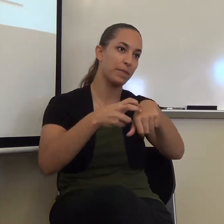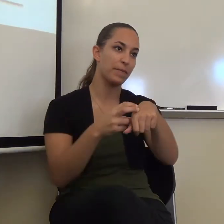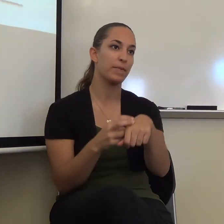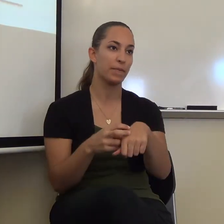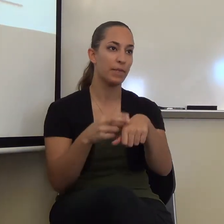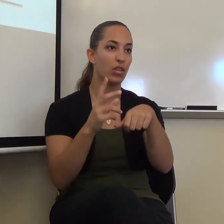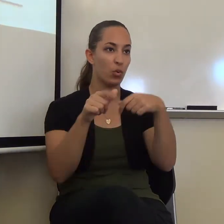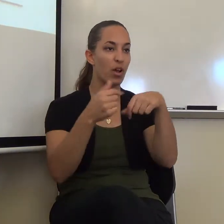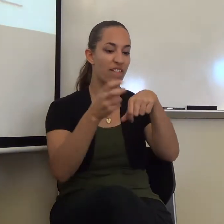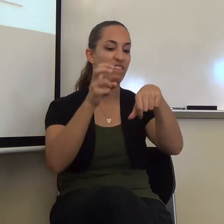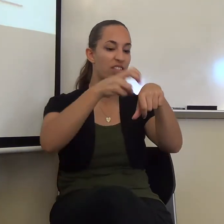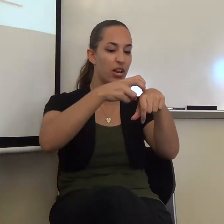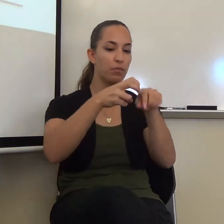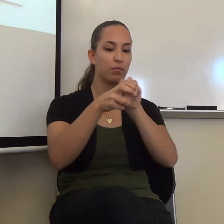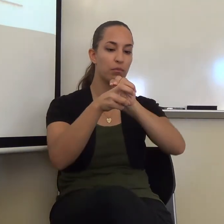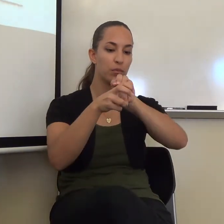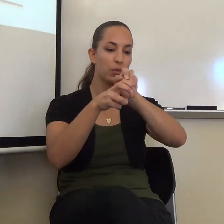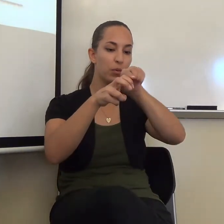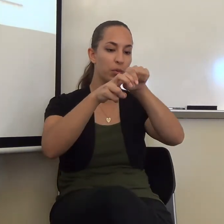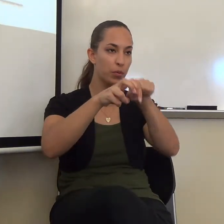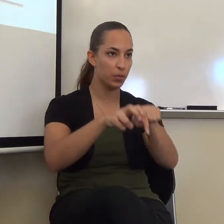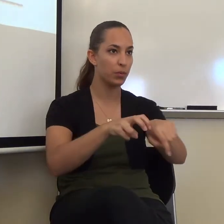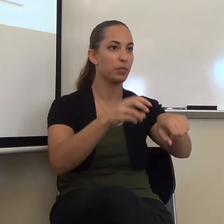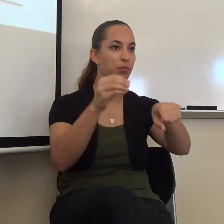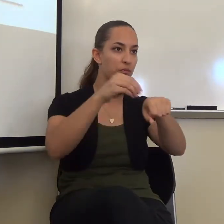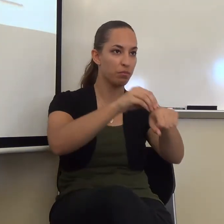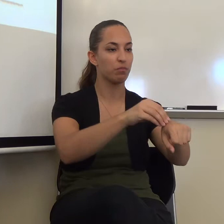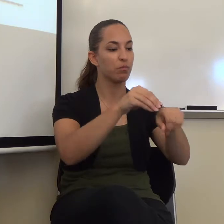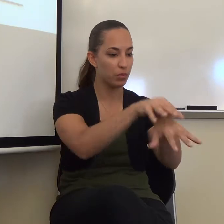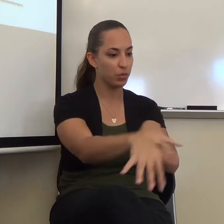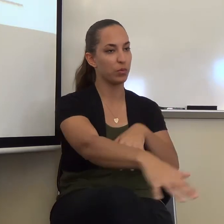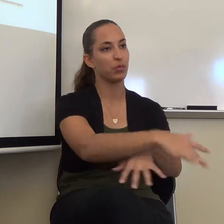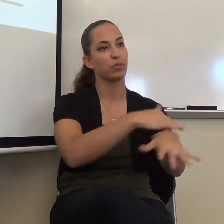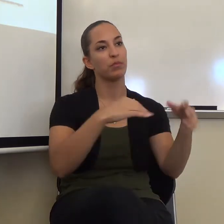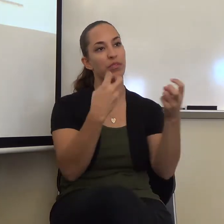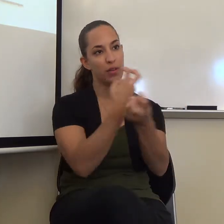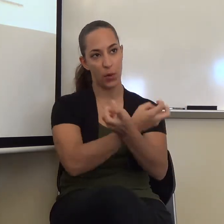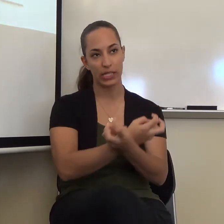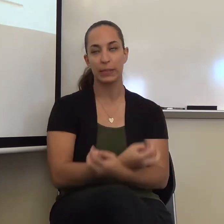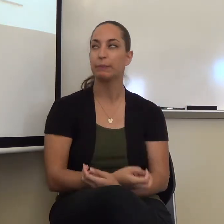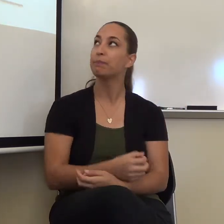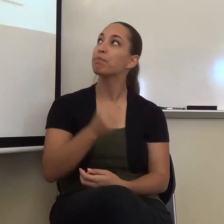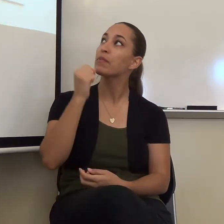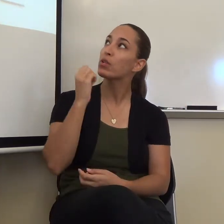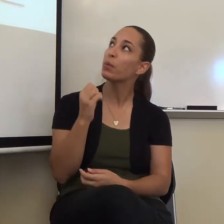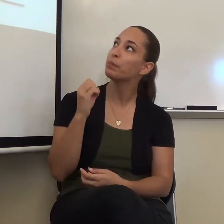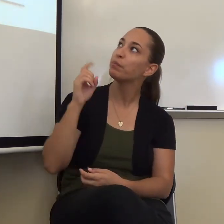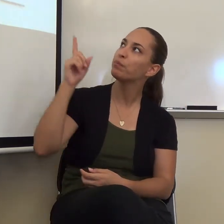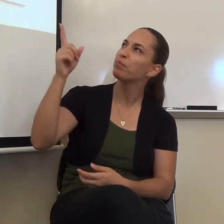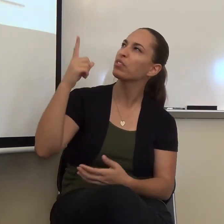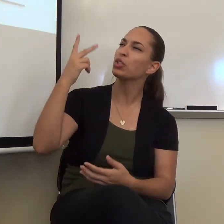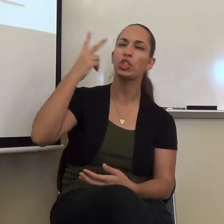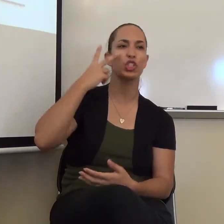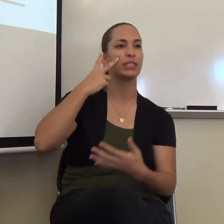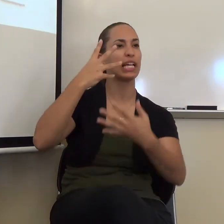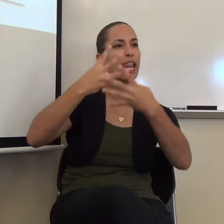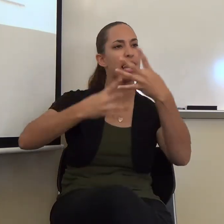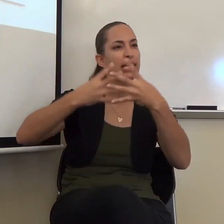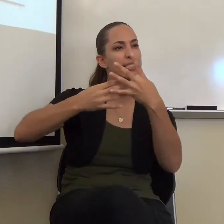pain. Okay, so what list do you see here? How